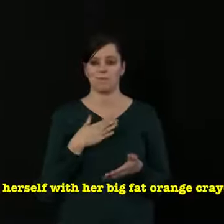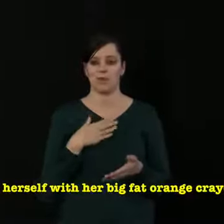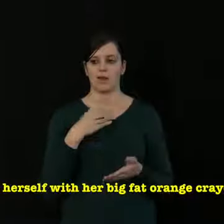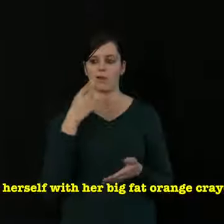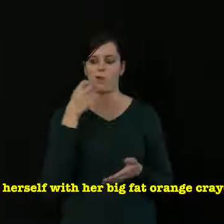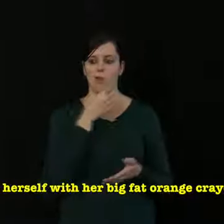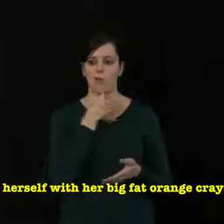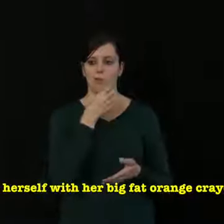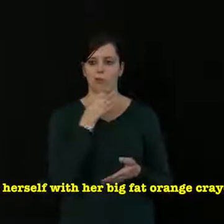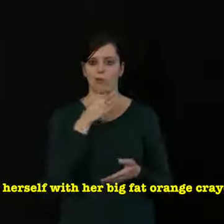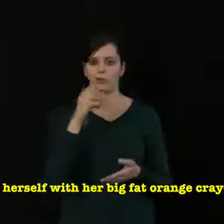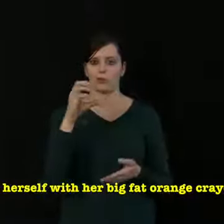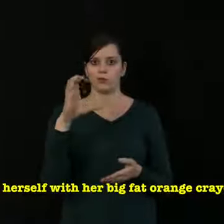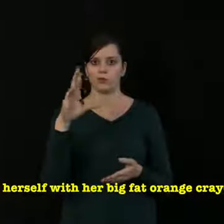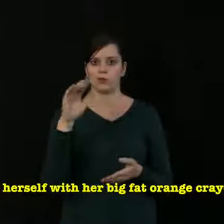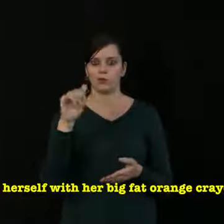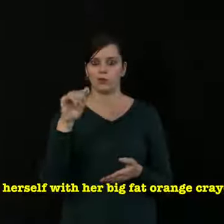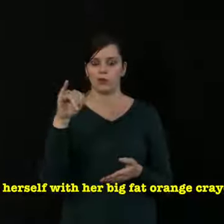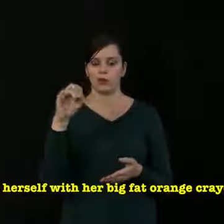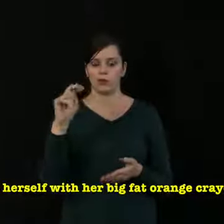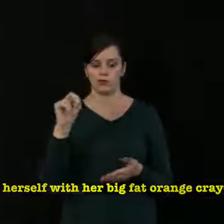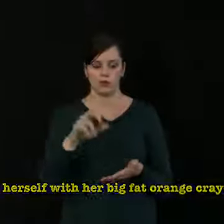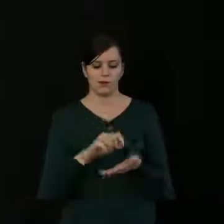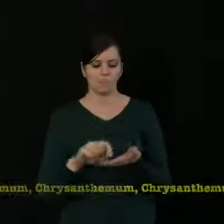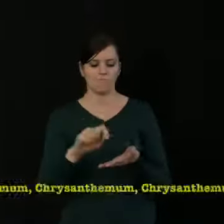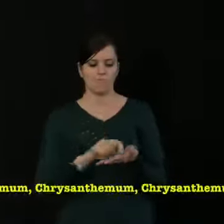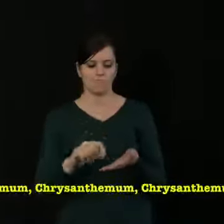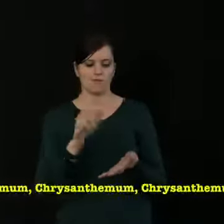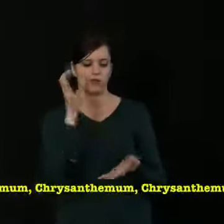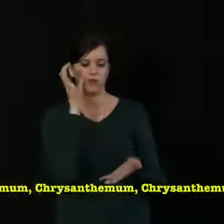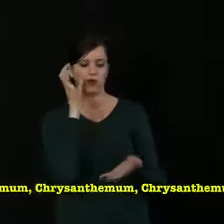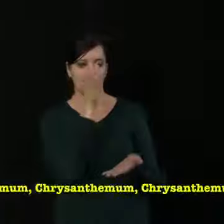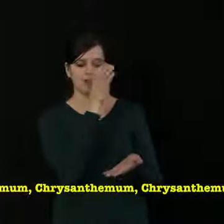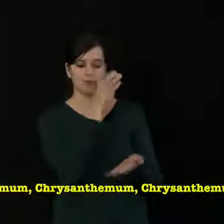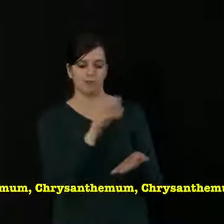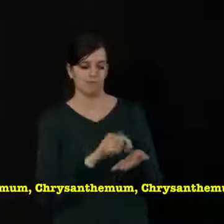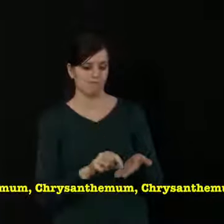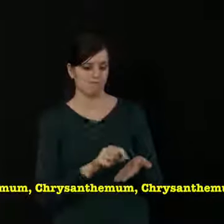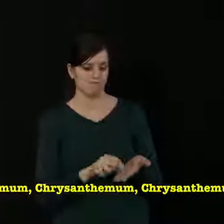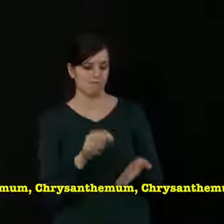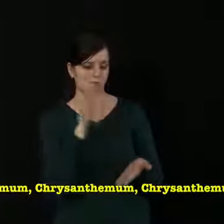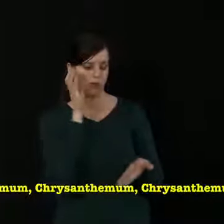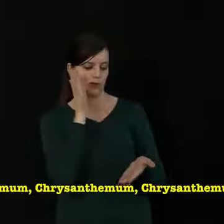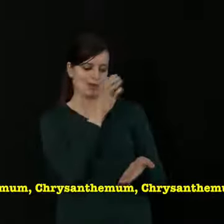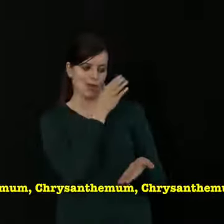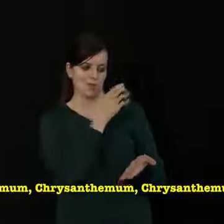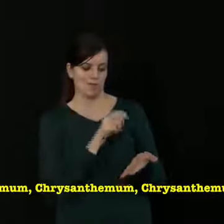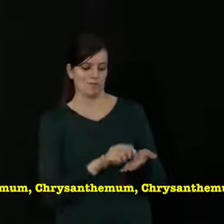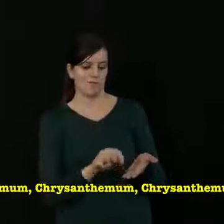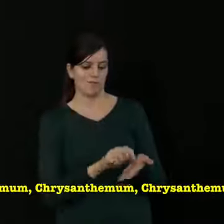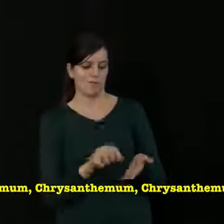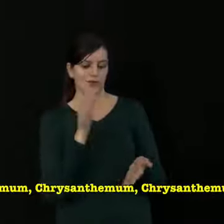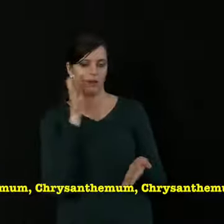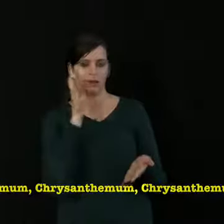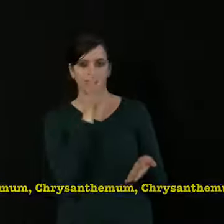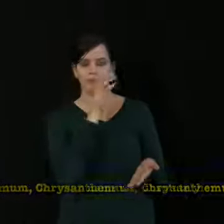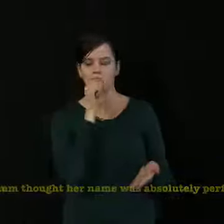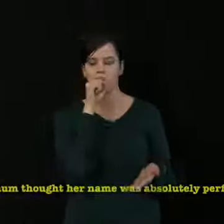big, fat, orange crayon. "Chrysanthemum, chrysanthemum, chrysanthemum."